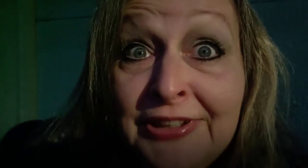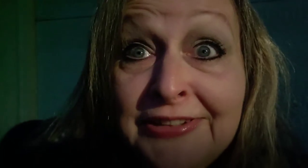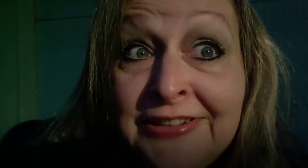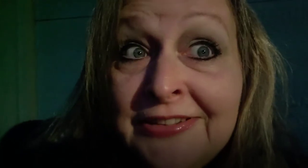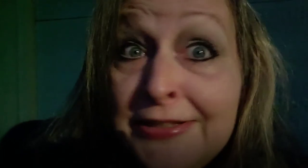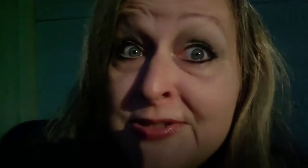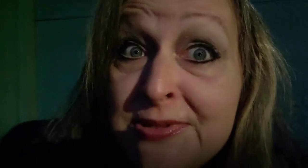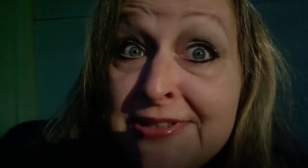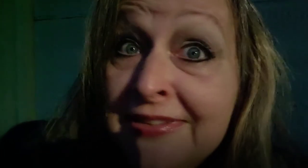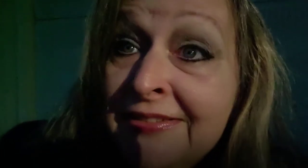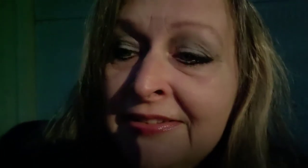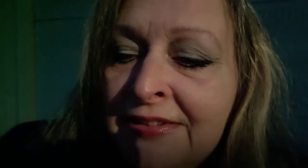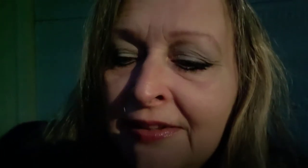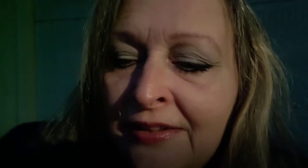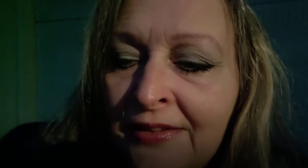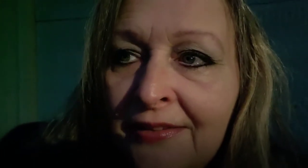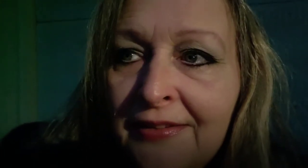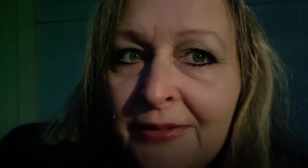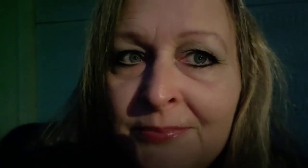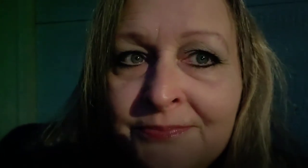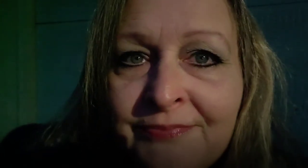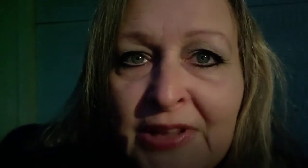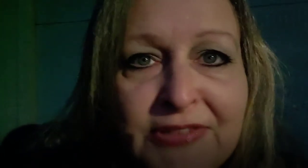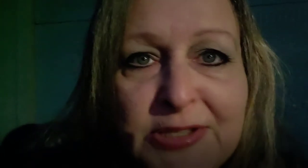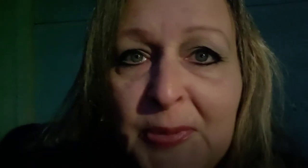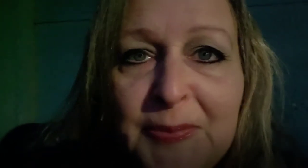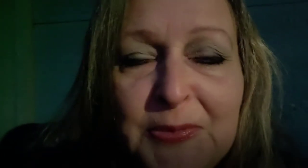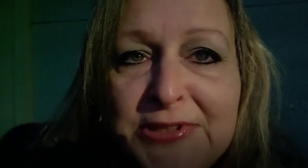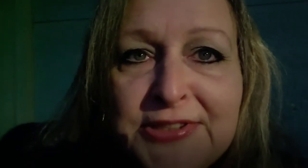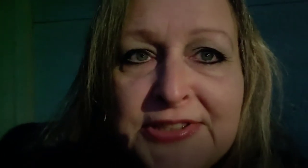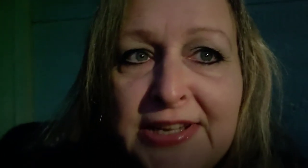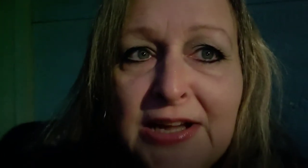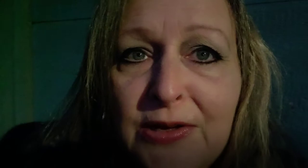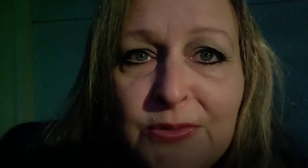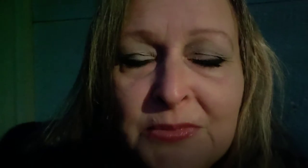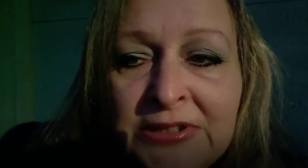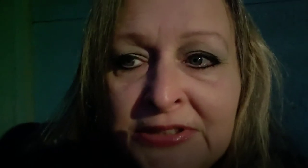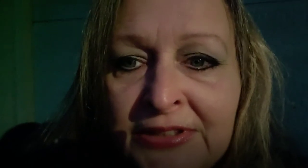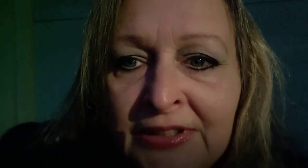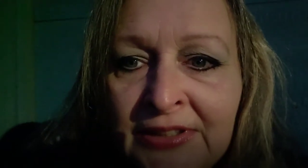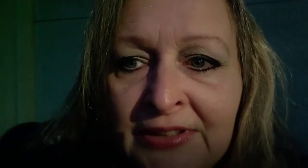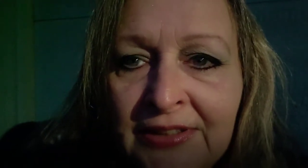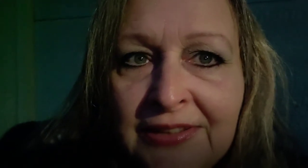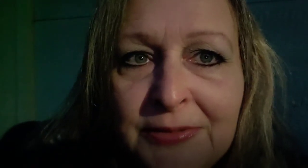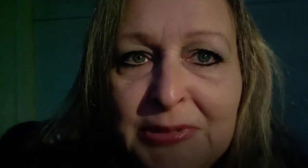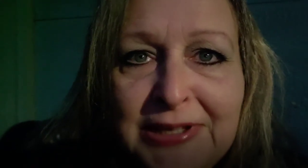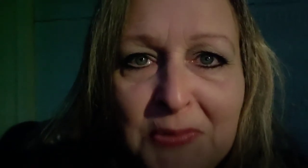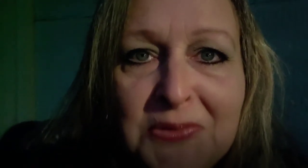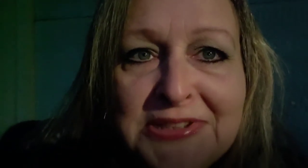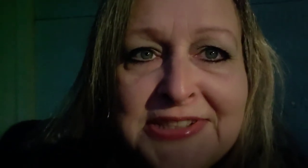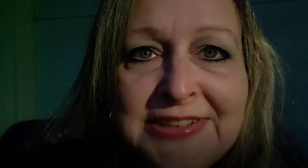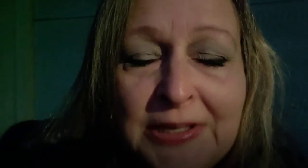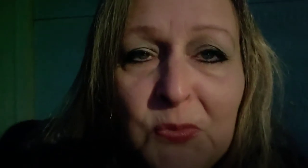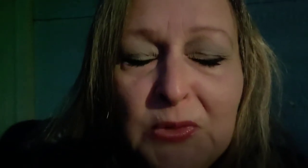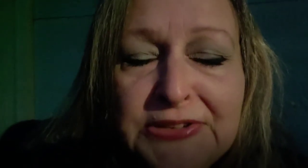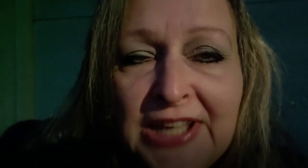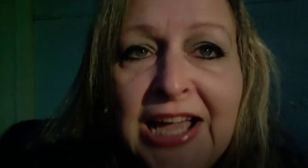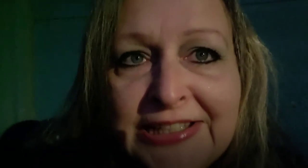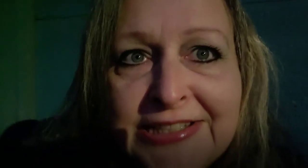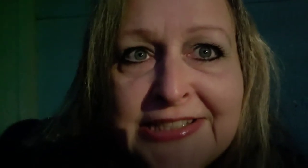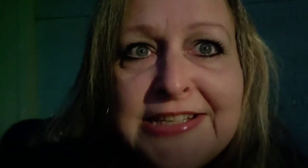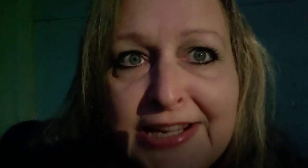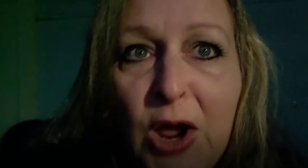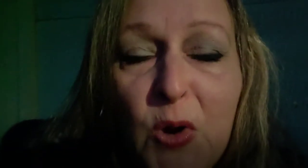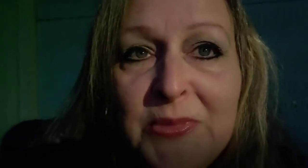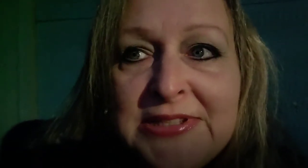of fun, interesting, if these people would just stay home. But they won't listen. They will